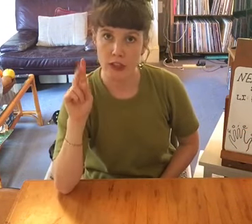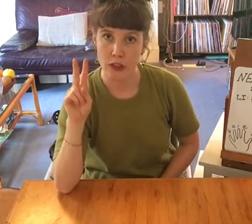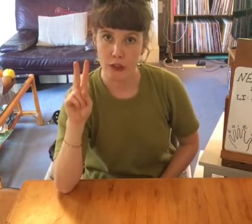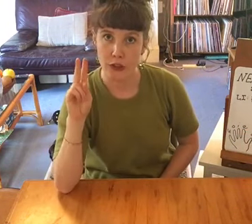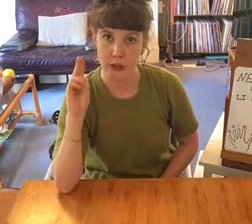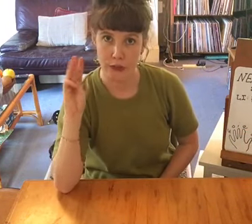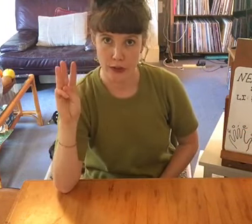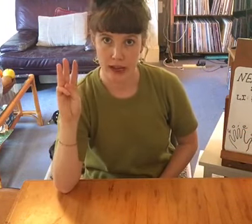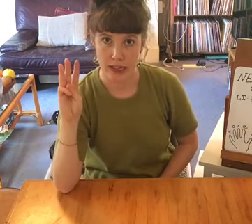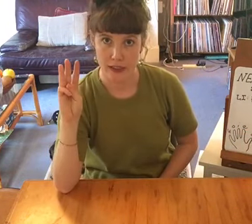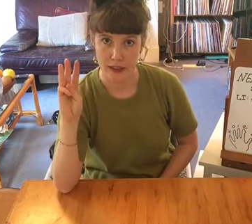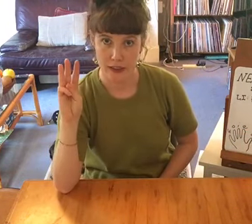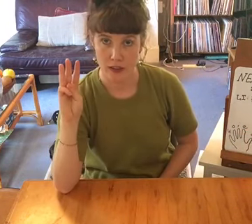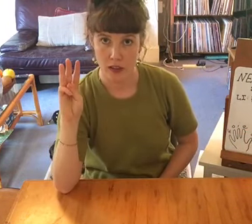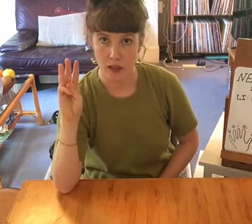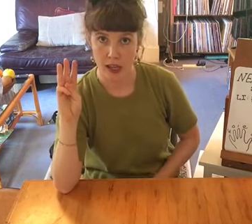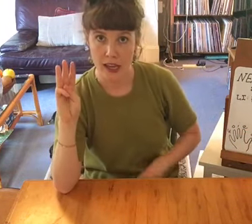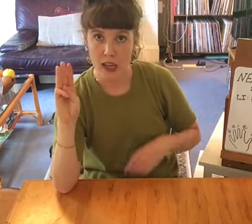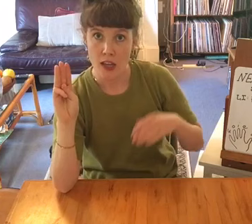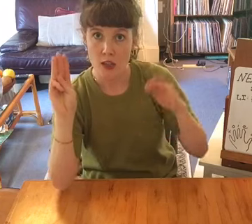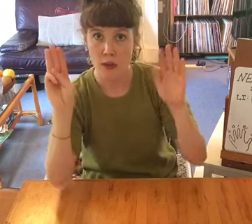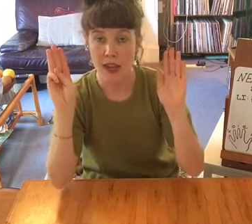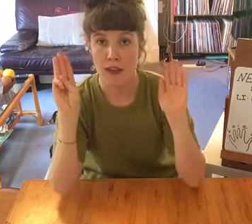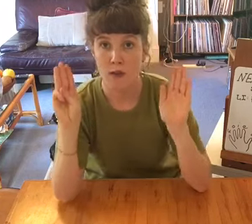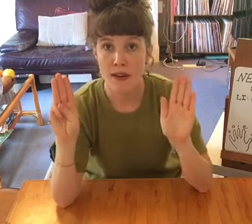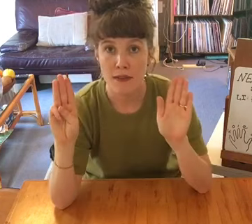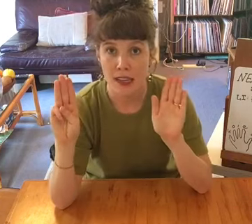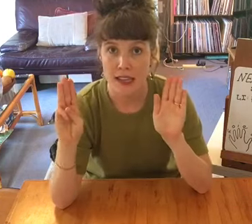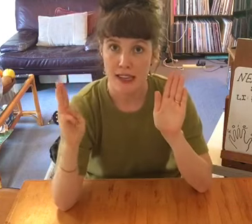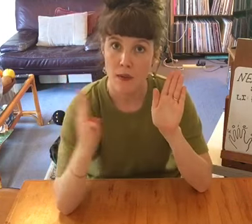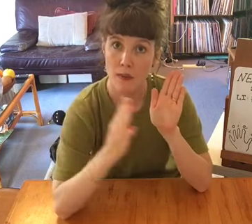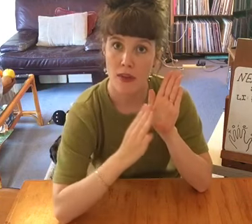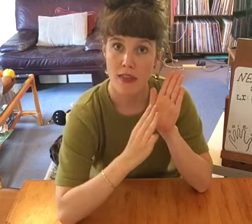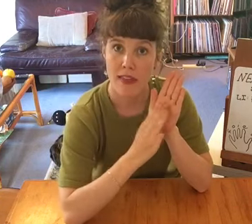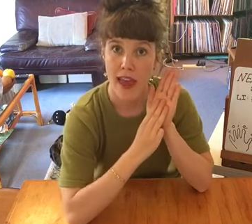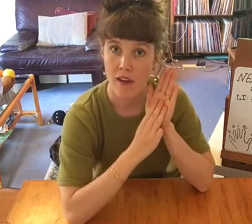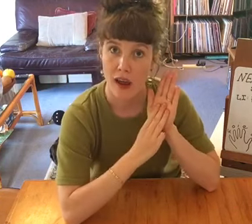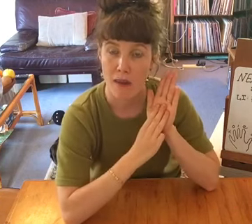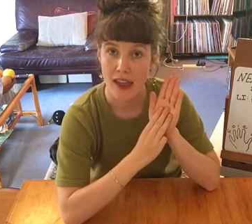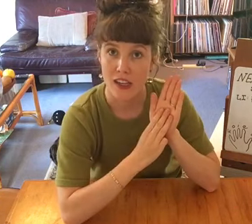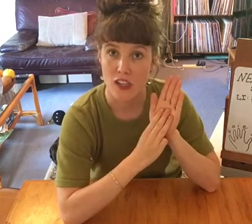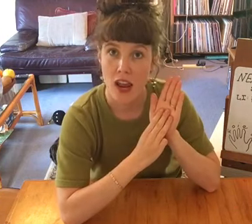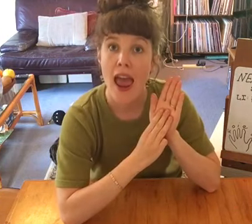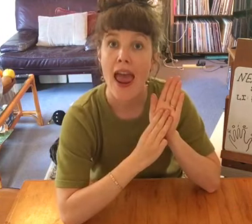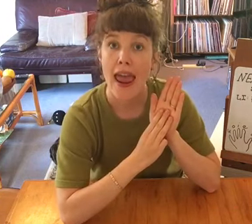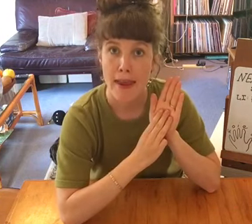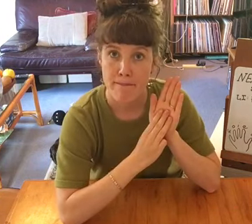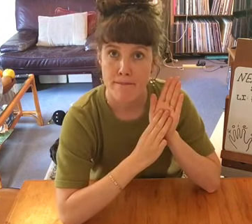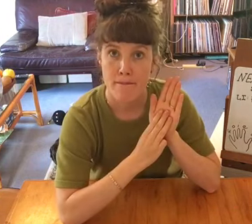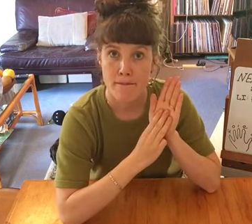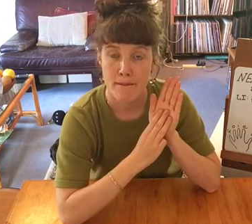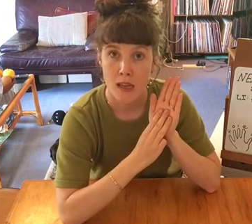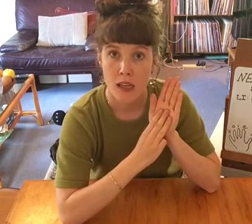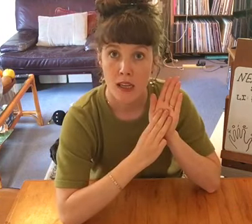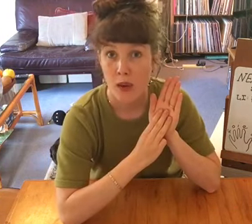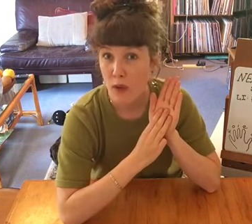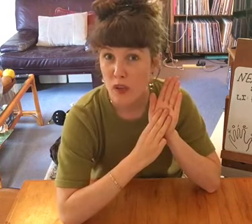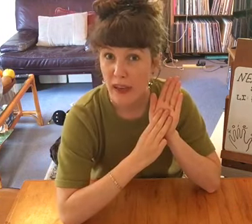2, 3. Okay, so we get 3 fingers and we put that on our page. If we're doing